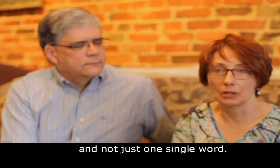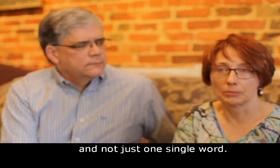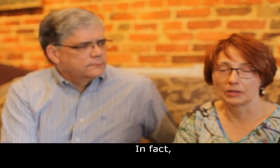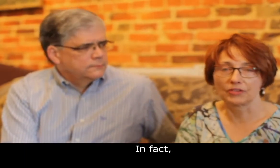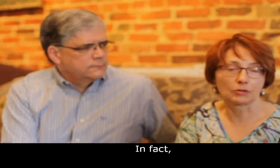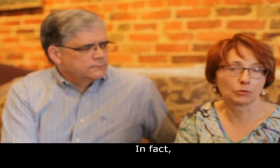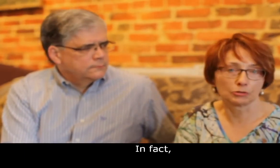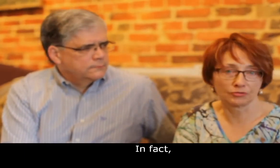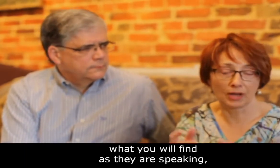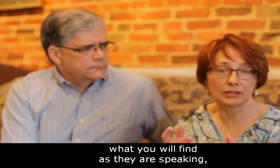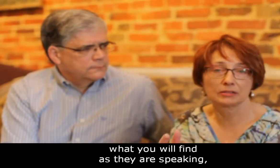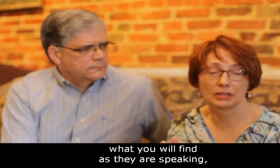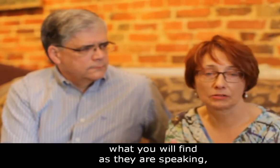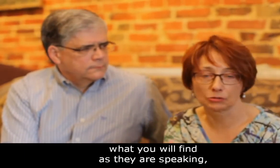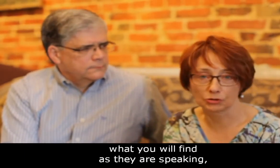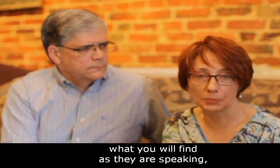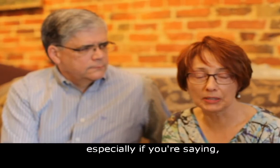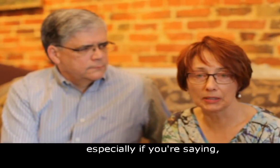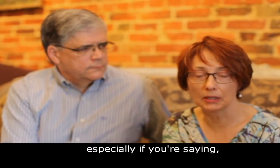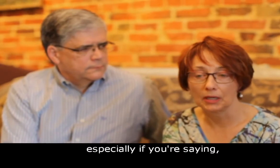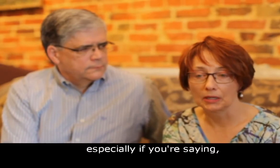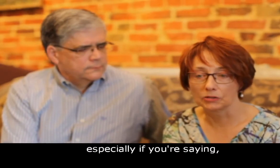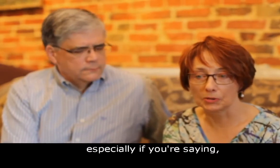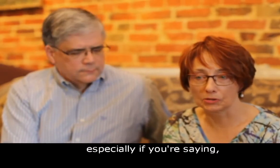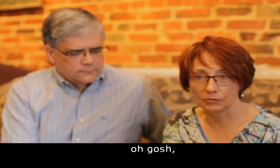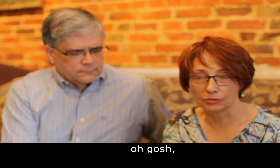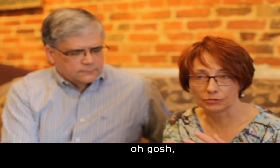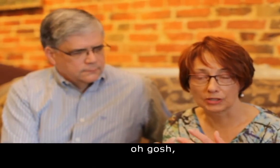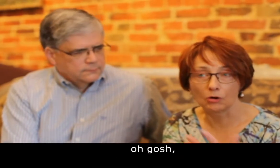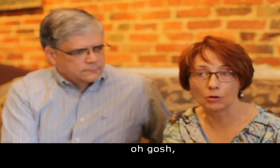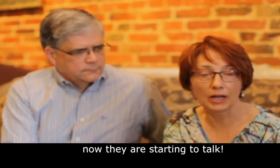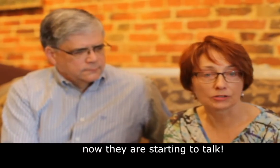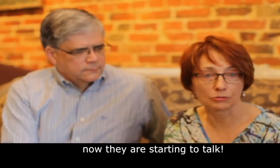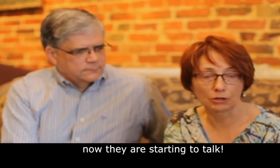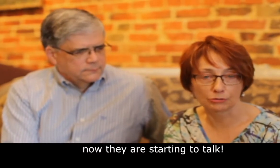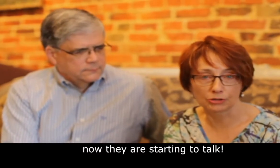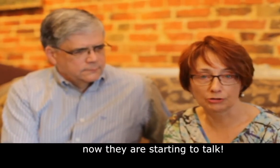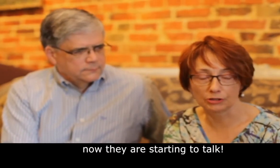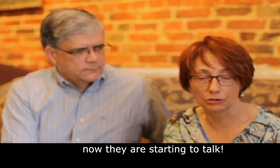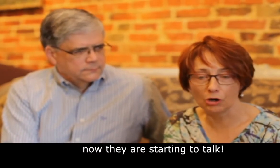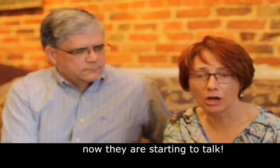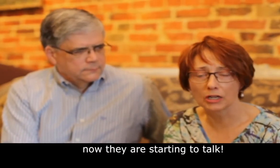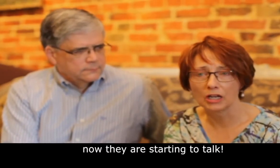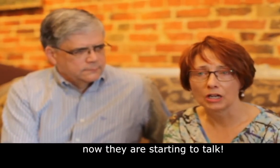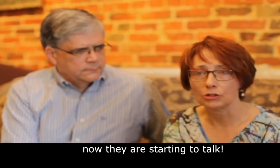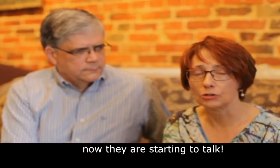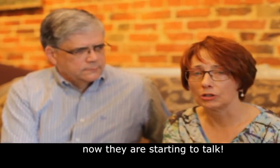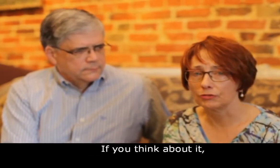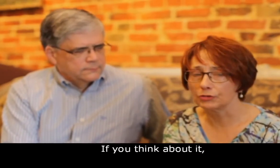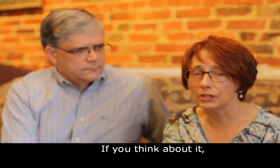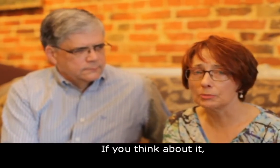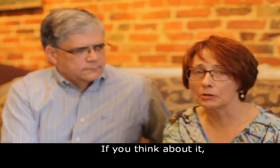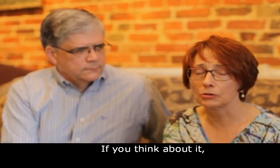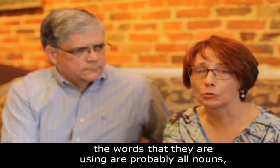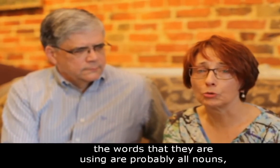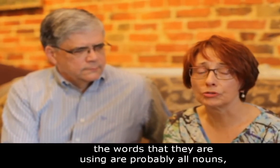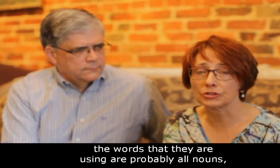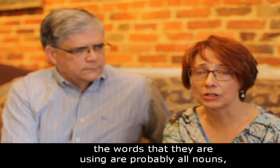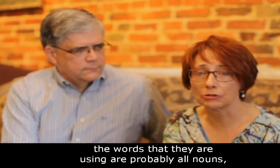In fact, what you'll find is, as they're speaking, especially if they're saying, oh gosh, they're starting to talk, if you think about it, the words that they are